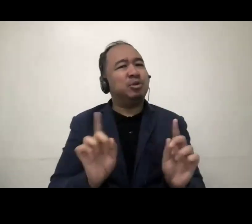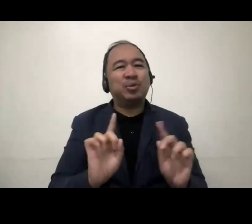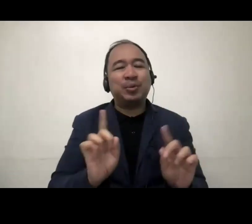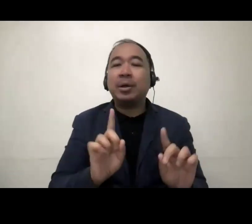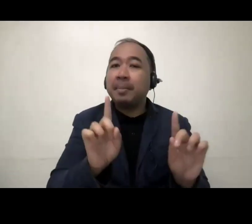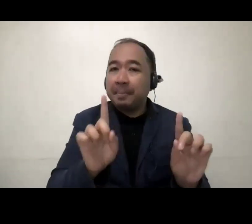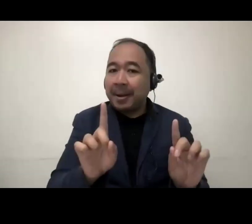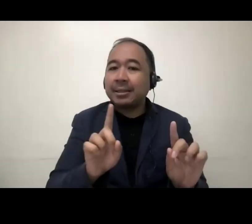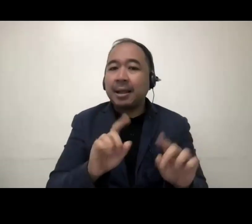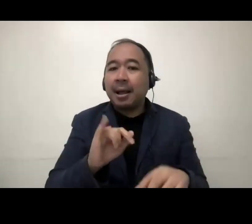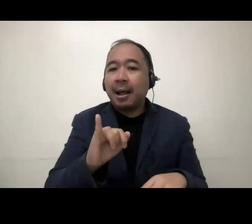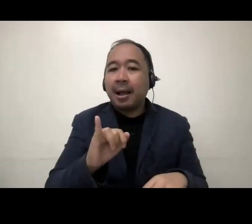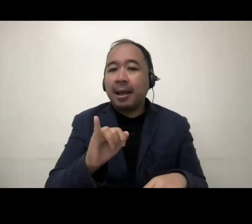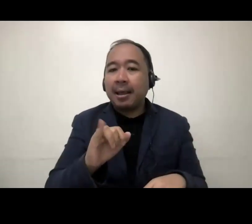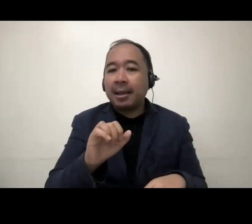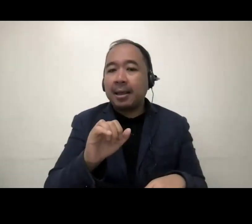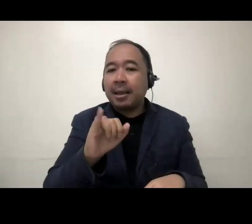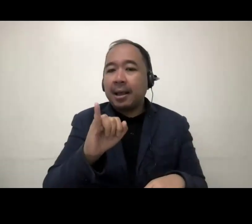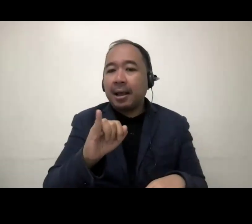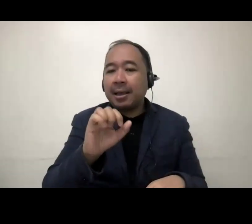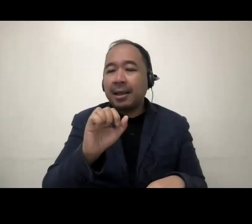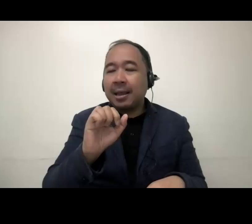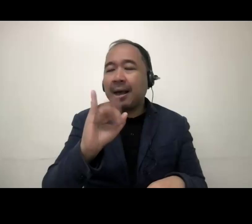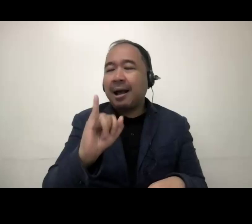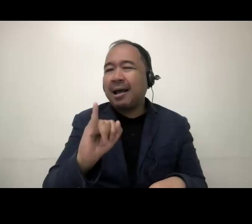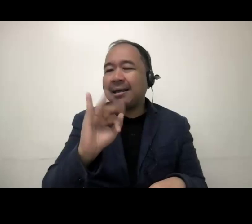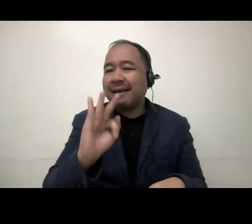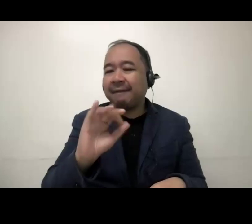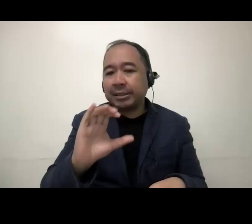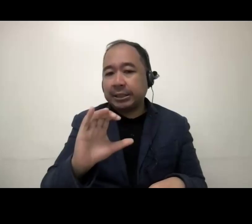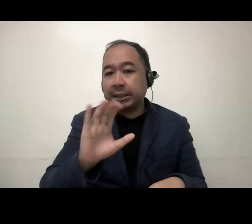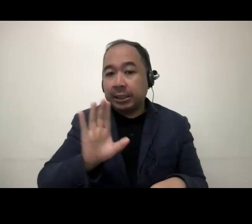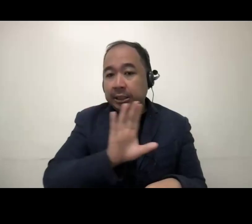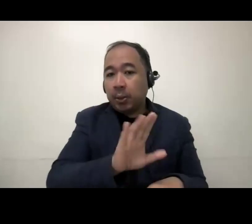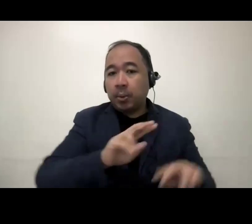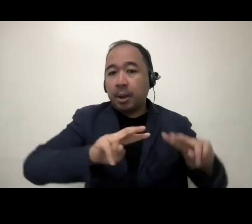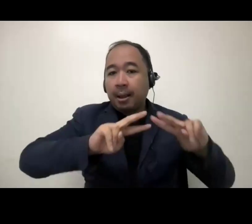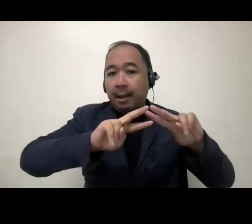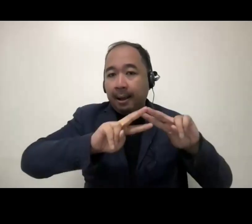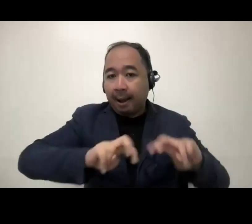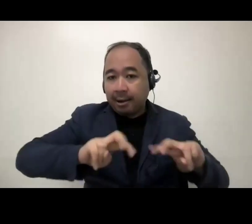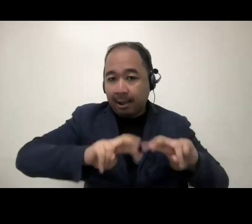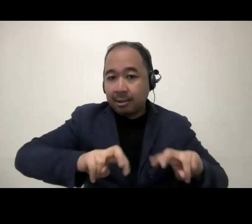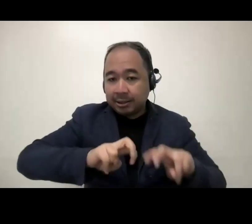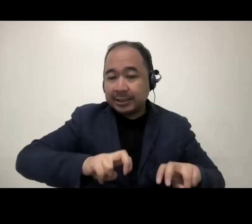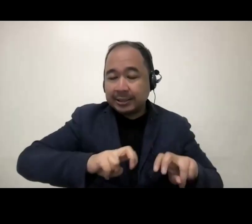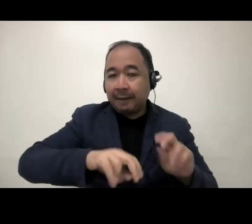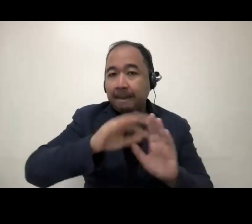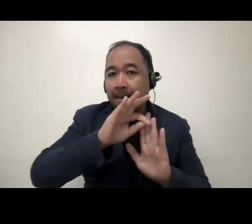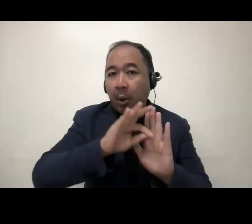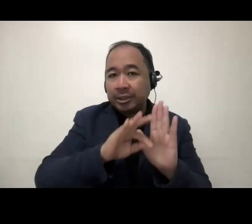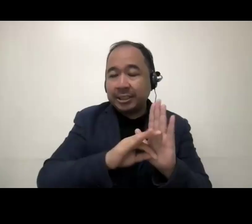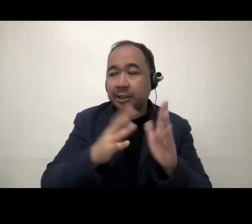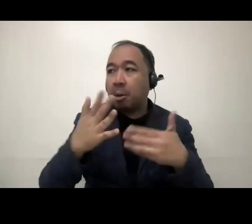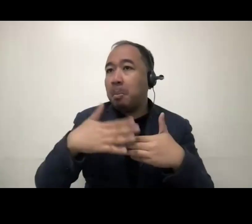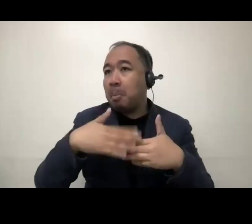by IFC, which has a very open policy of access, that over 25 years, they still